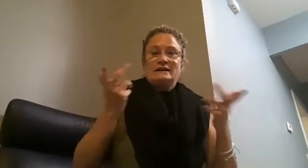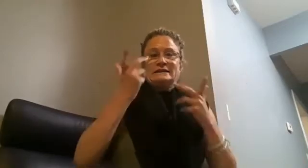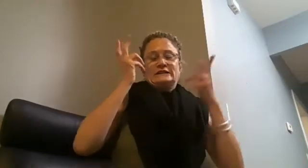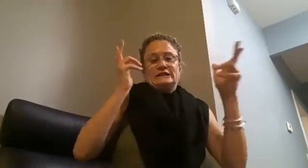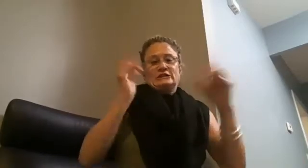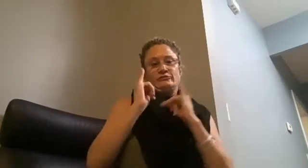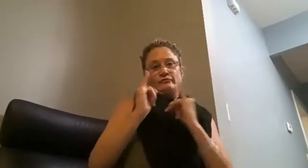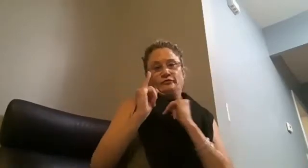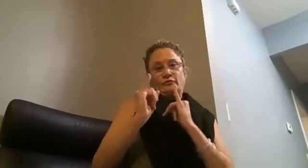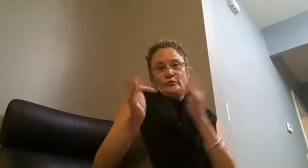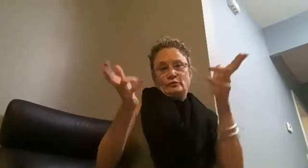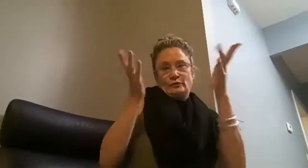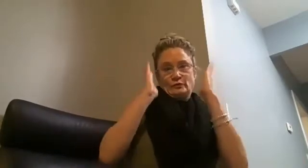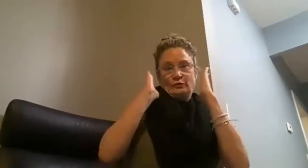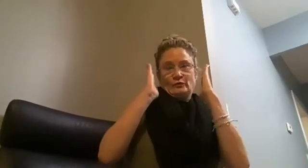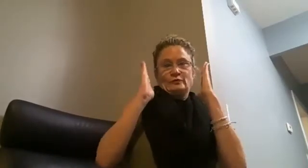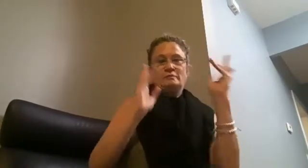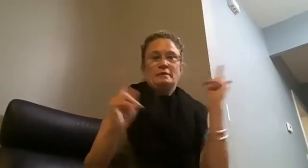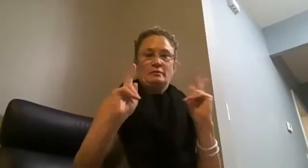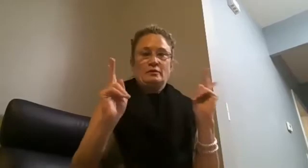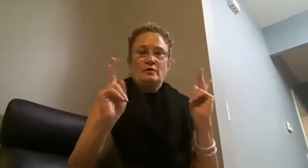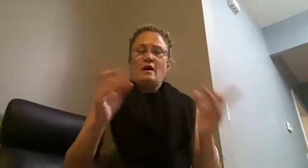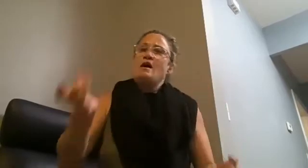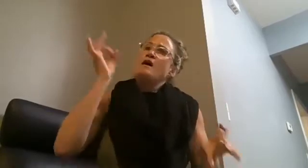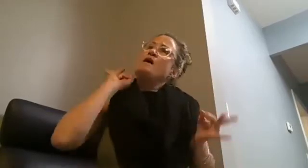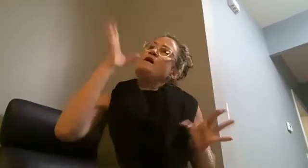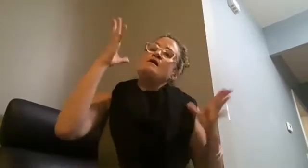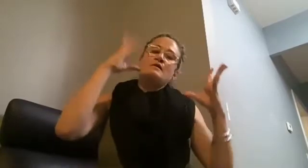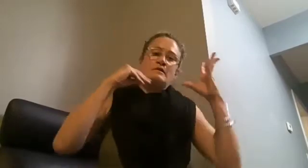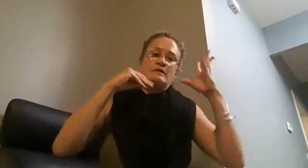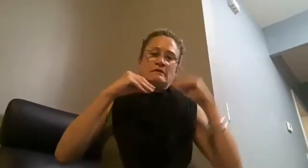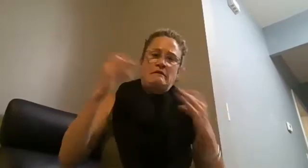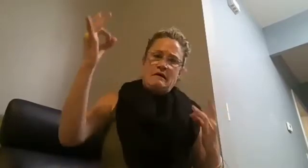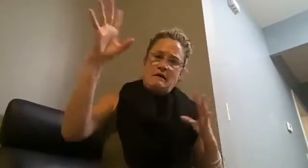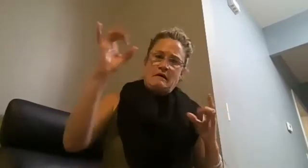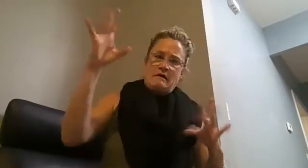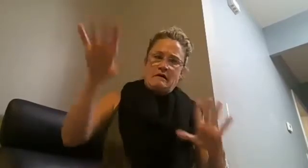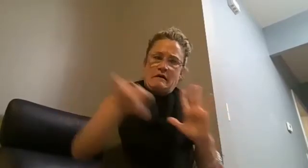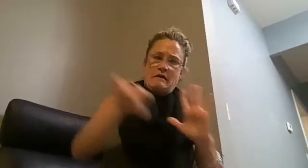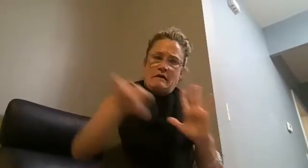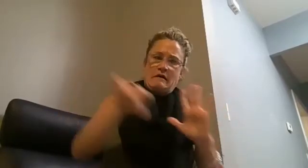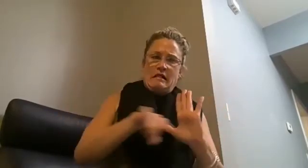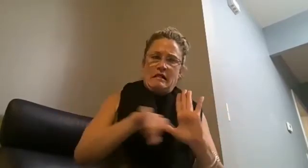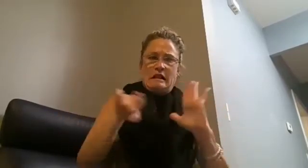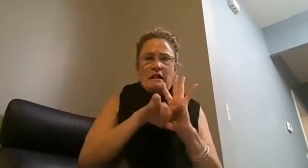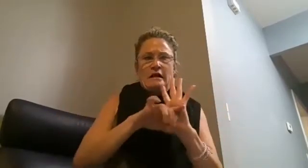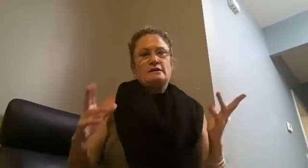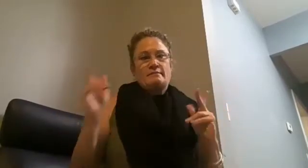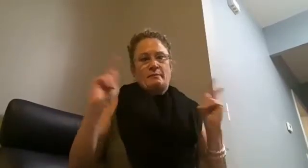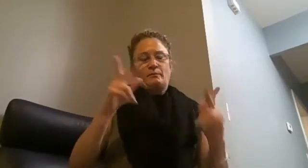of people who had been through traumatic events, and they were talking about to people who had been taken hostage for long